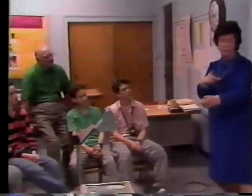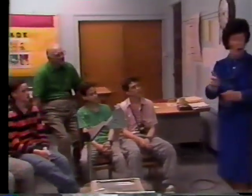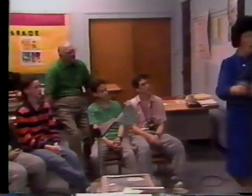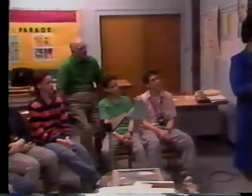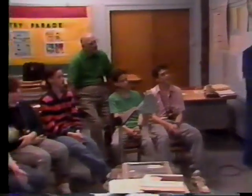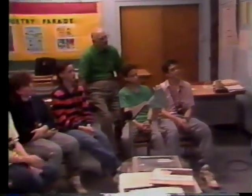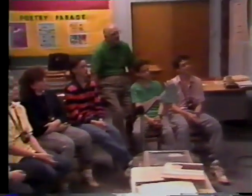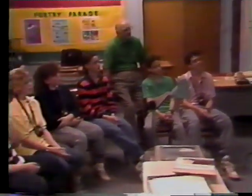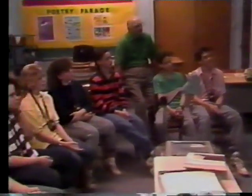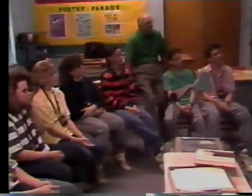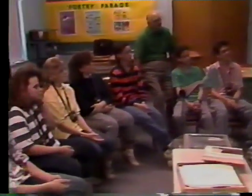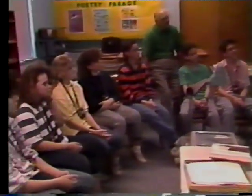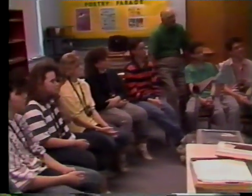poem.